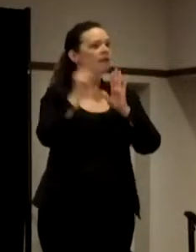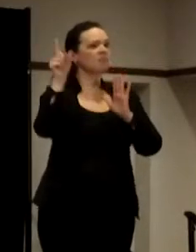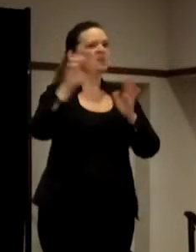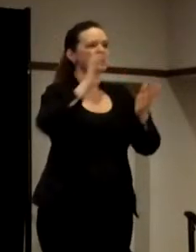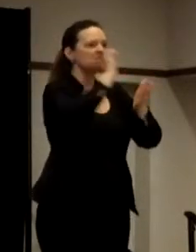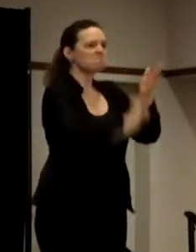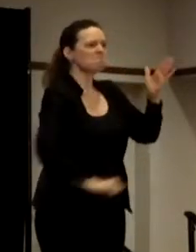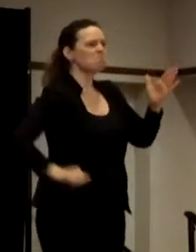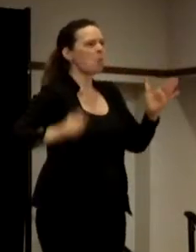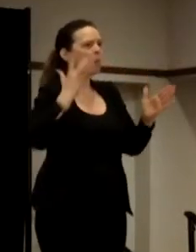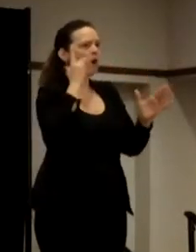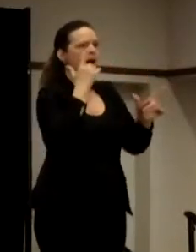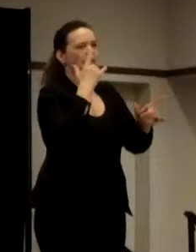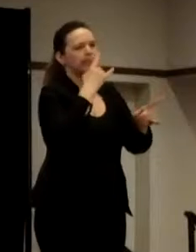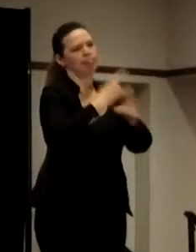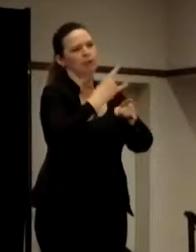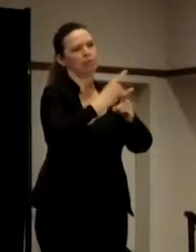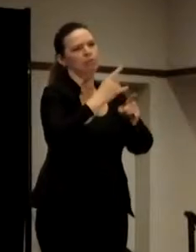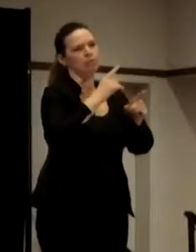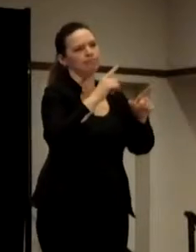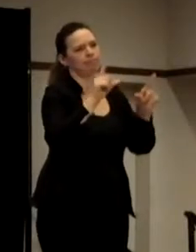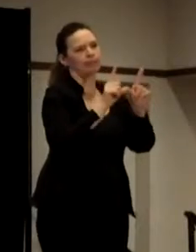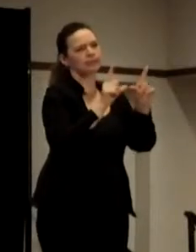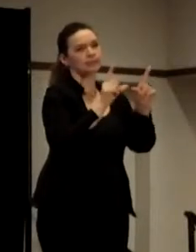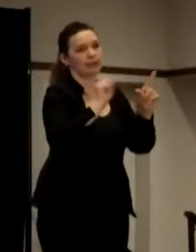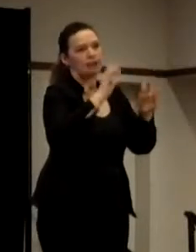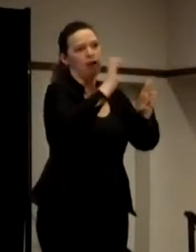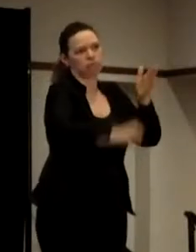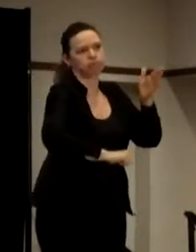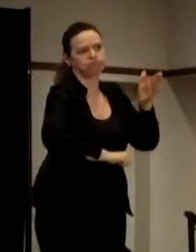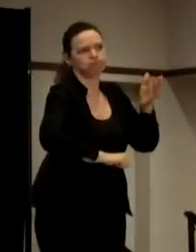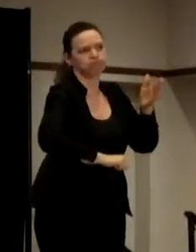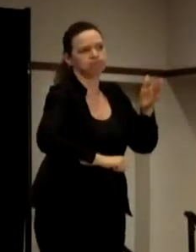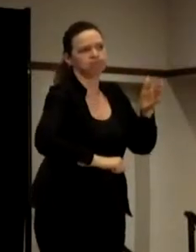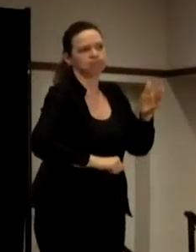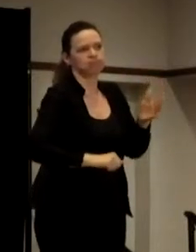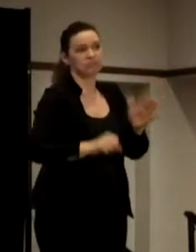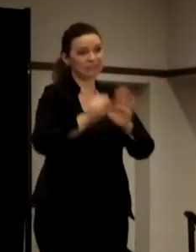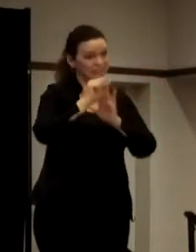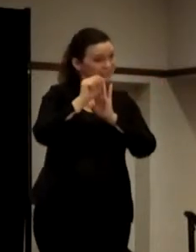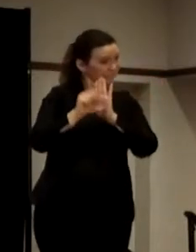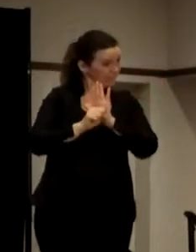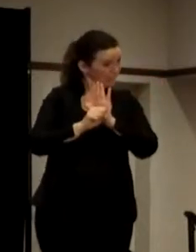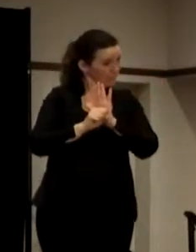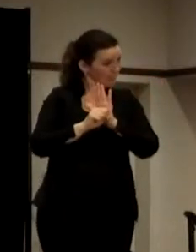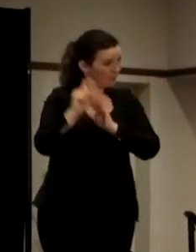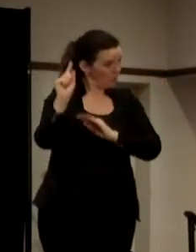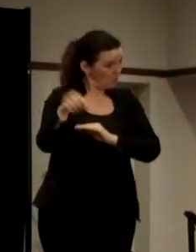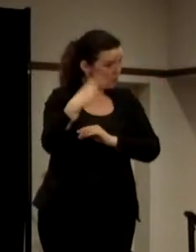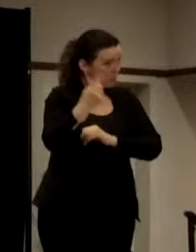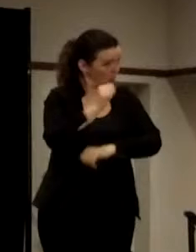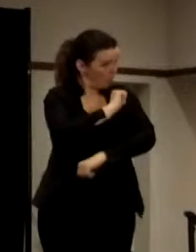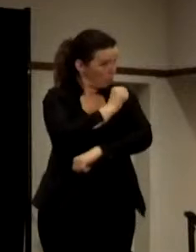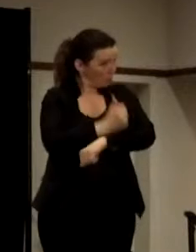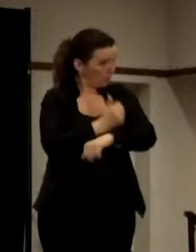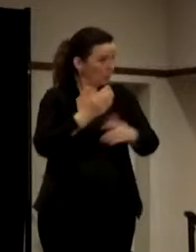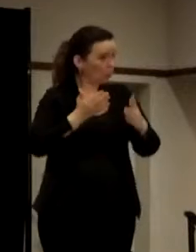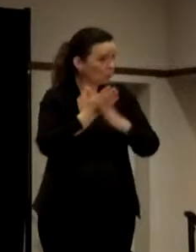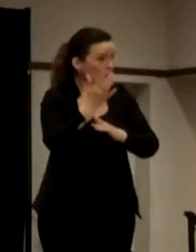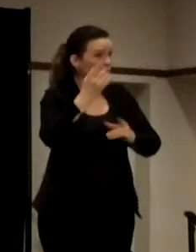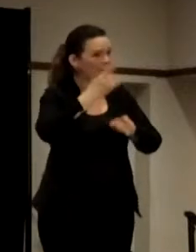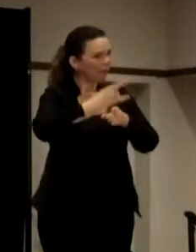has the only authority they have is through the liquor authority, which is the end all be all, or they can fine you for these other gatherings, right?